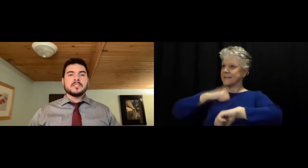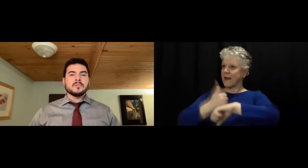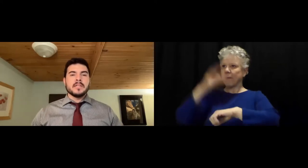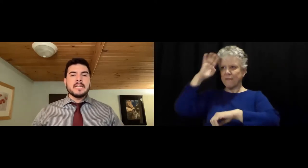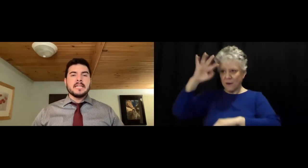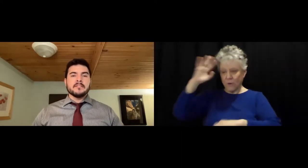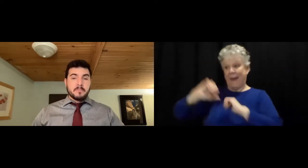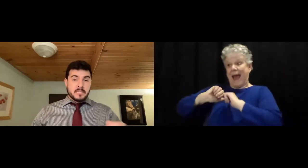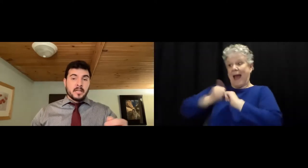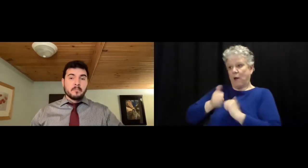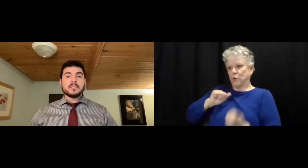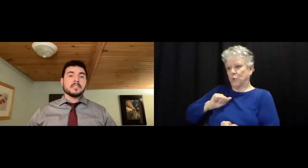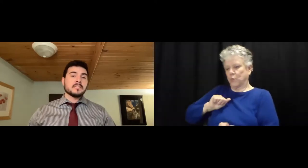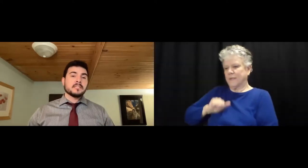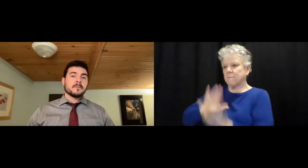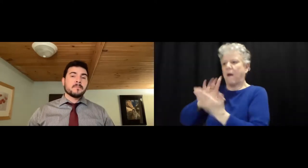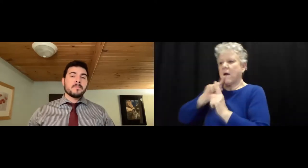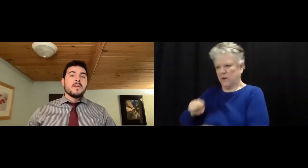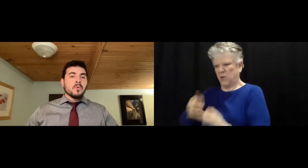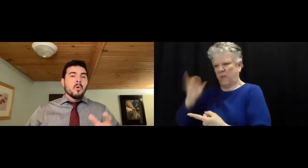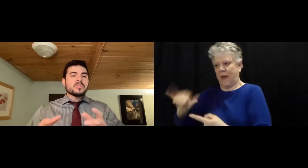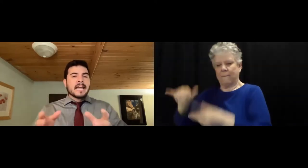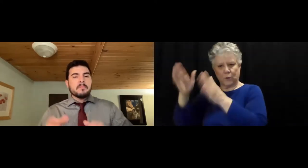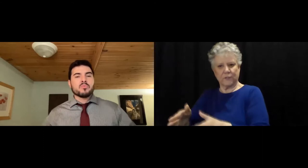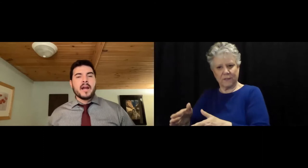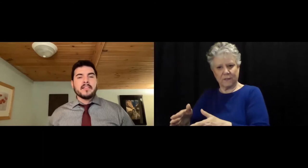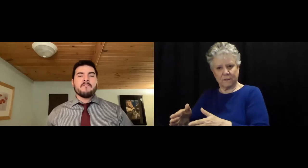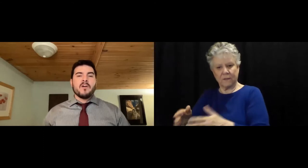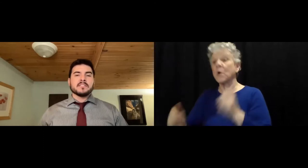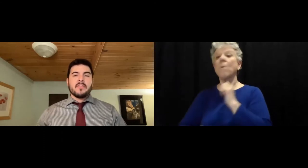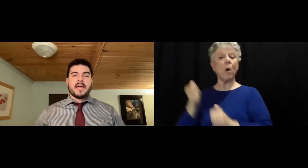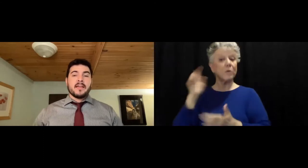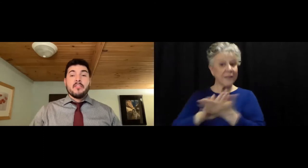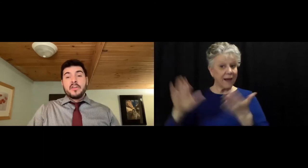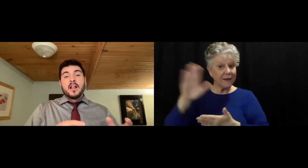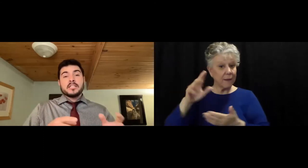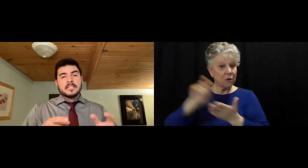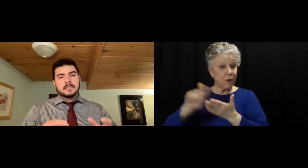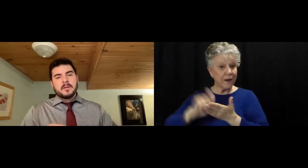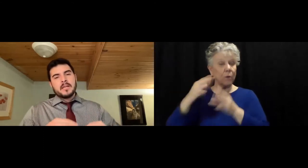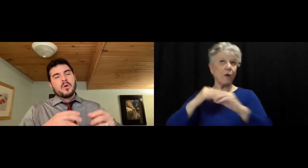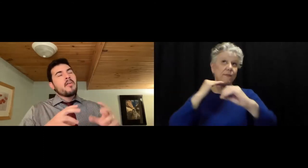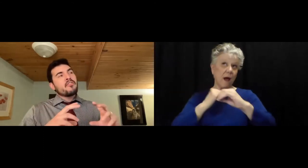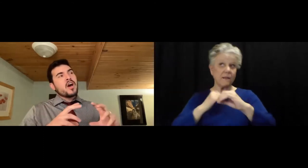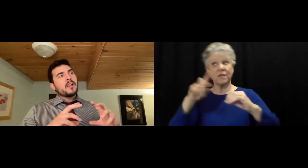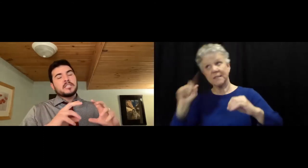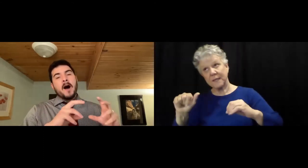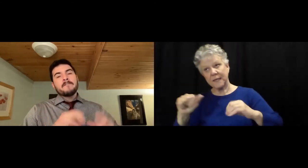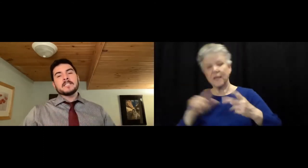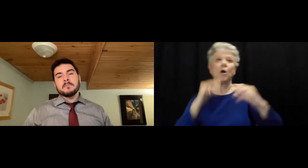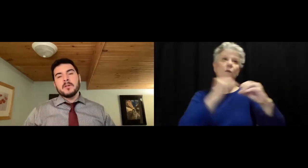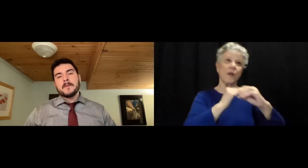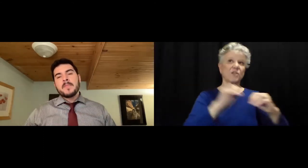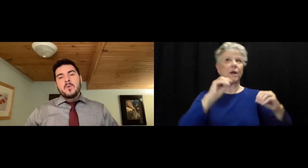responses to the needs of particular persons. So most academic writing that falls under the heading theology and disability or theology